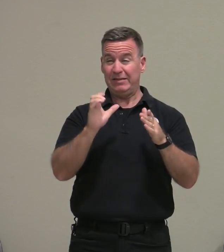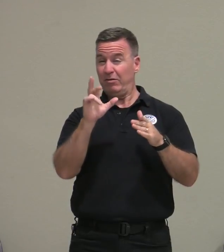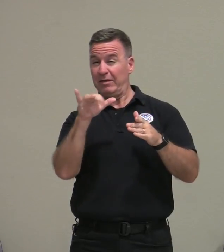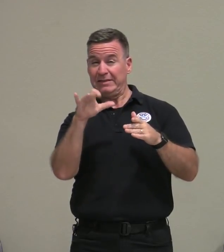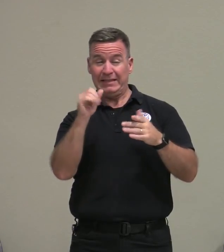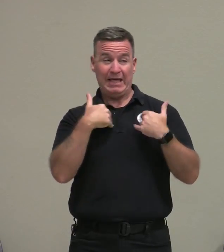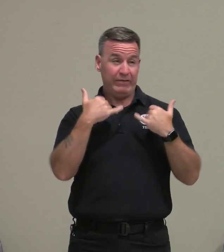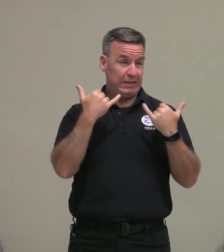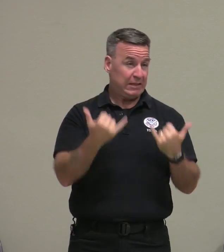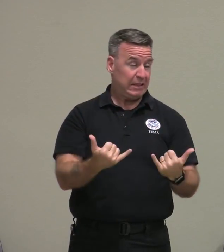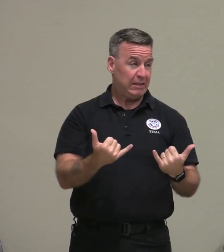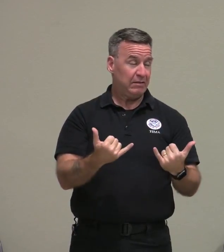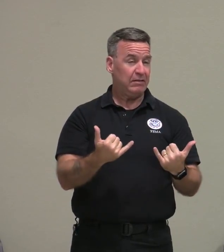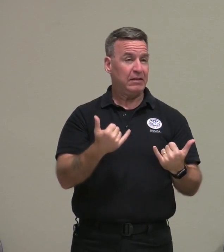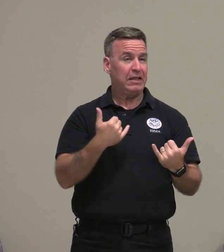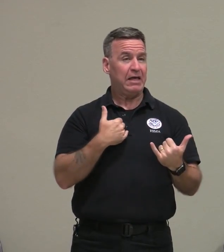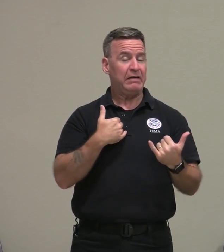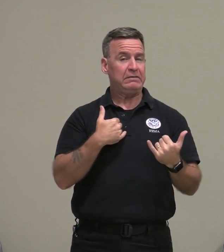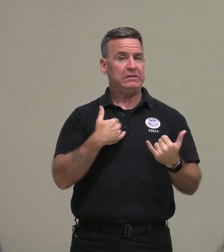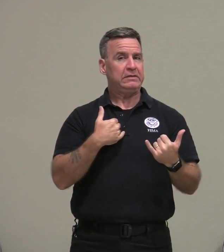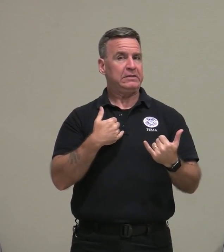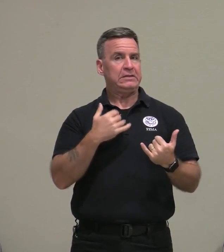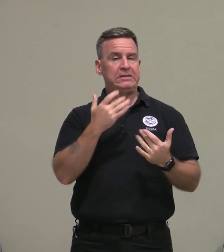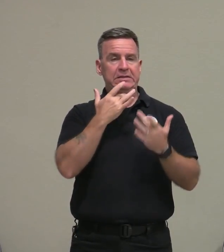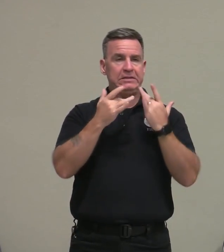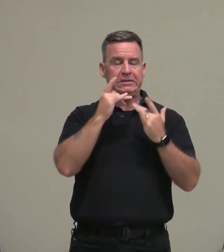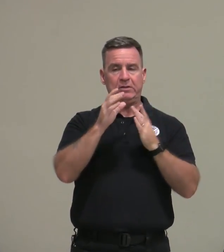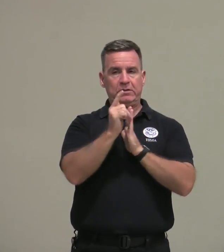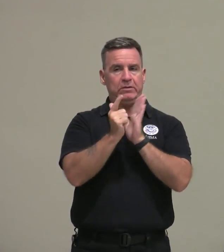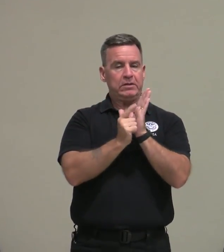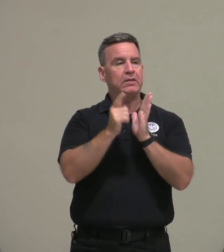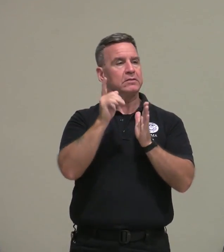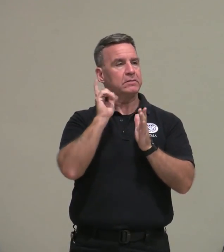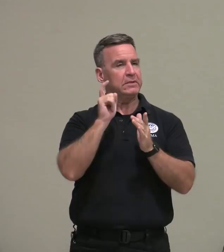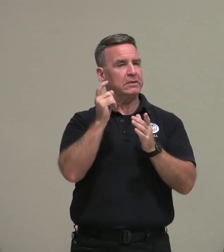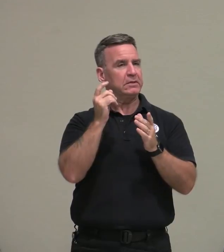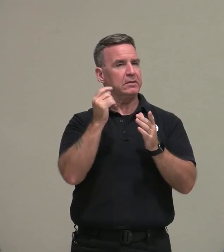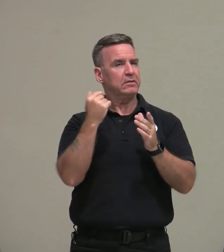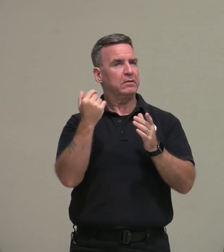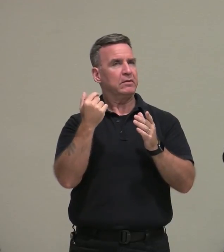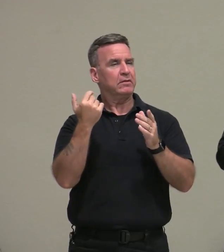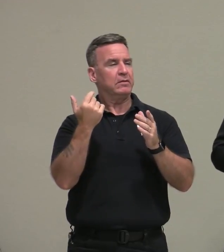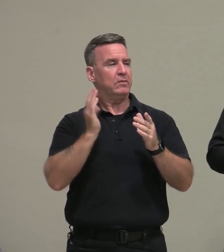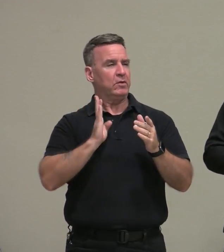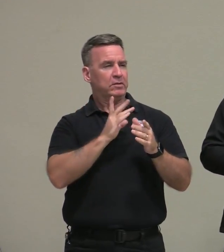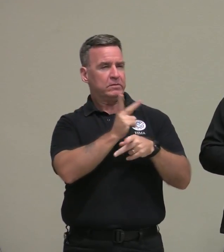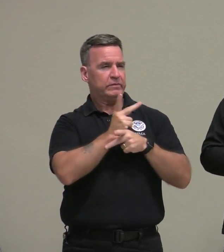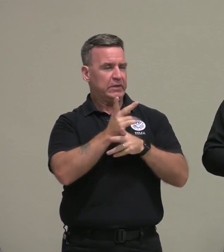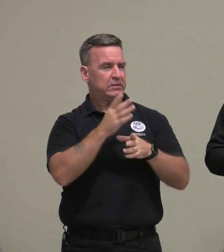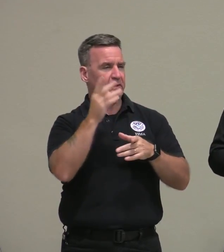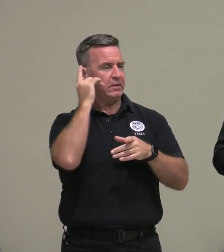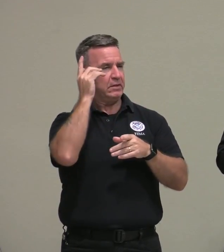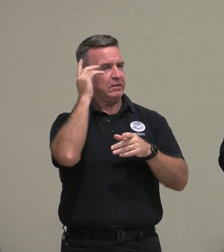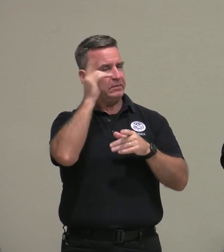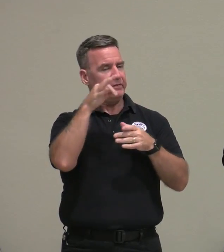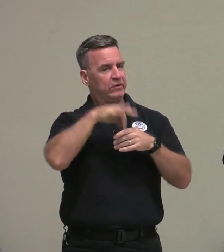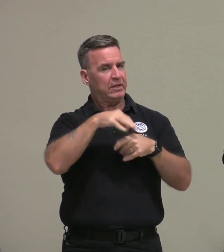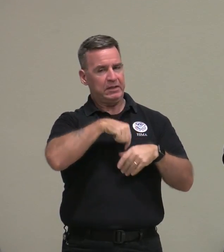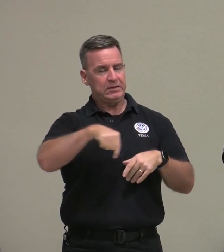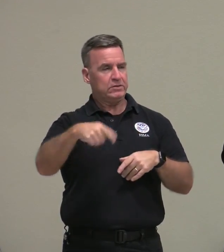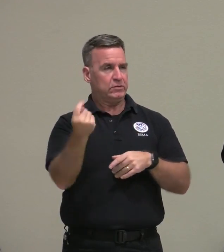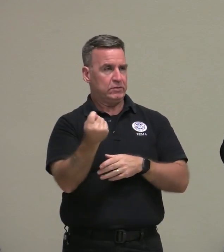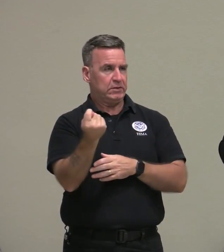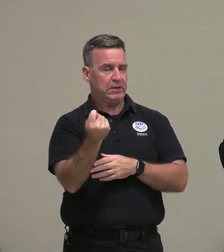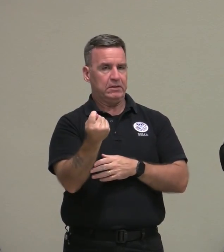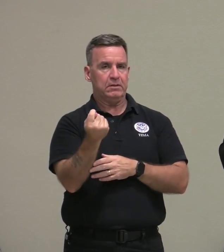that we're currently in, there is an urgency ordinance that is going to be considered by our Board of Supervisors this coming Tuesday, the 11th.